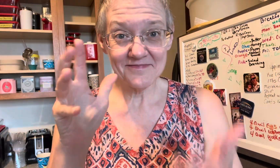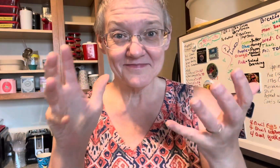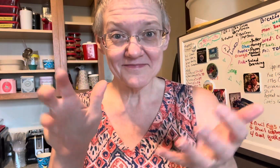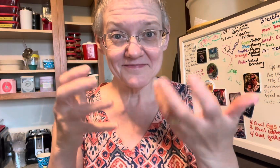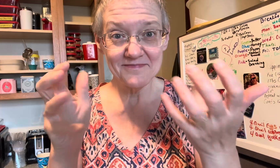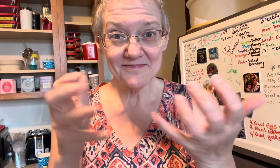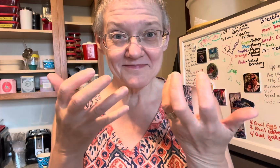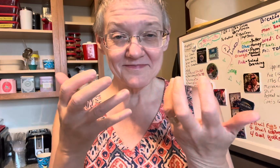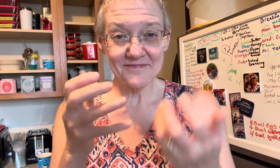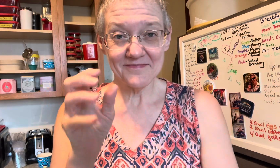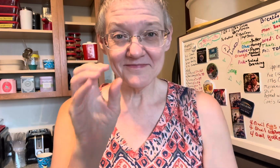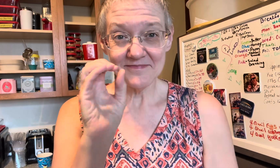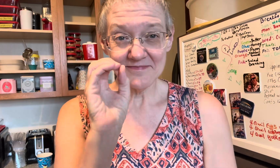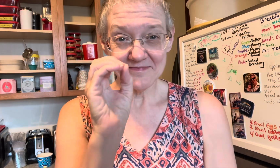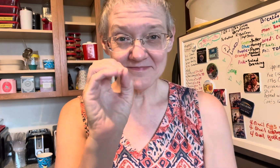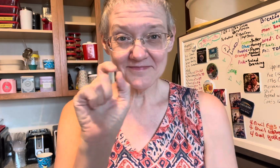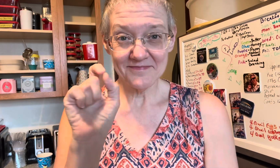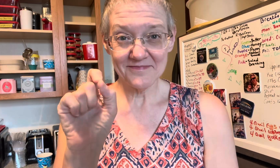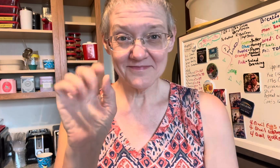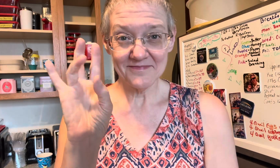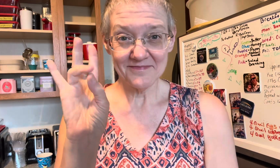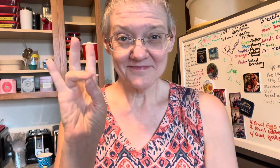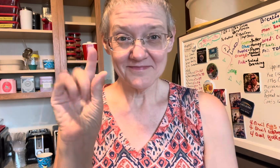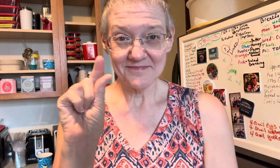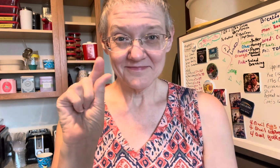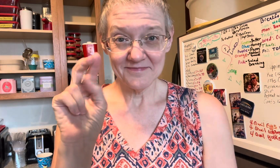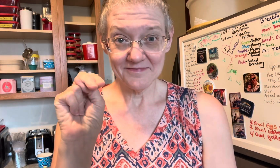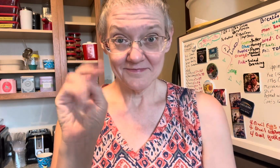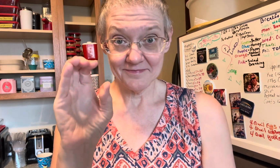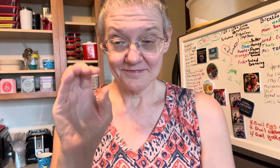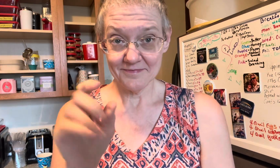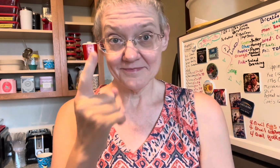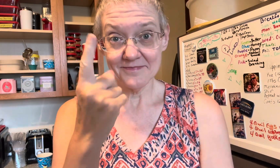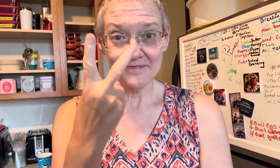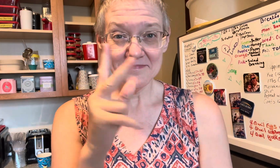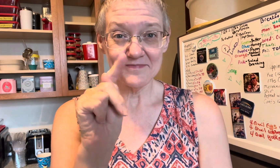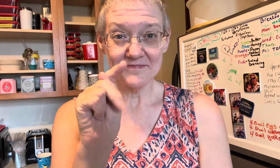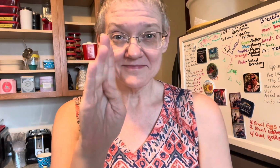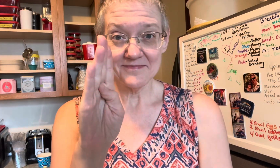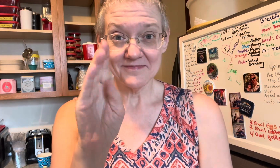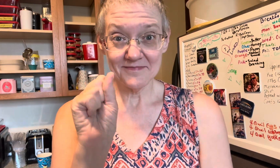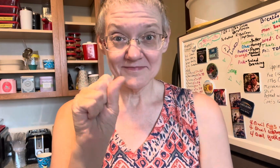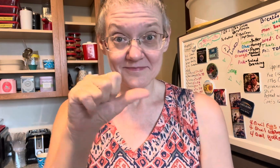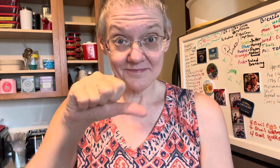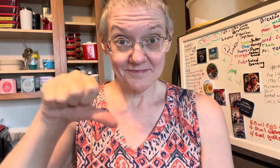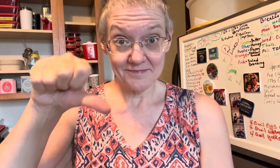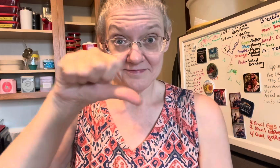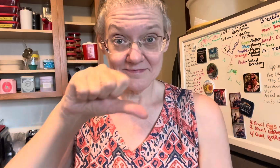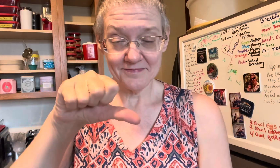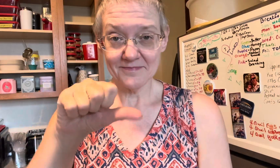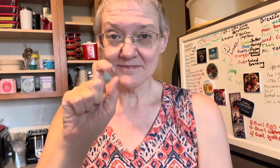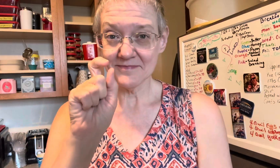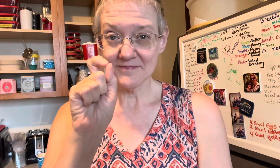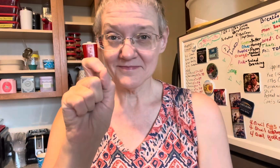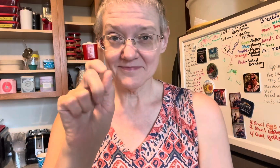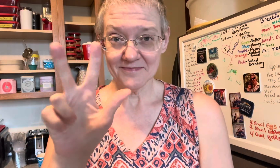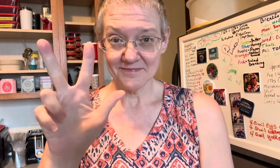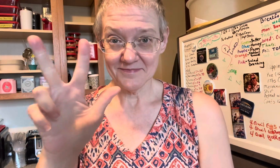"45 grams of lettuce is 0.7 grams of net carbs. Half a tablespoon of the dressing is